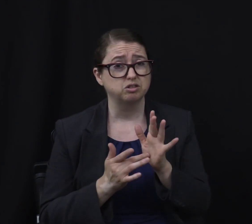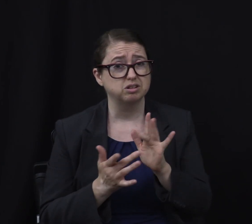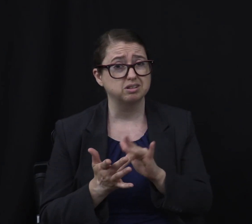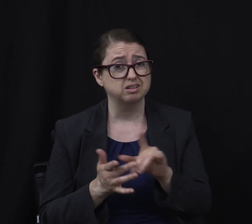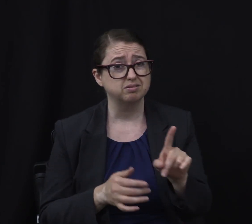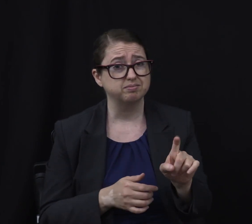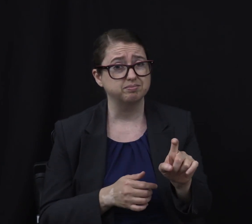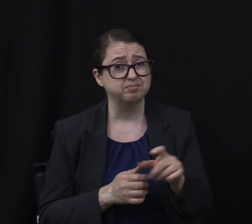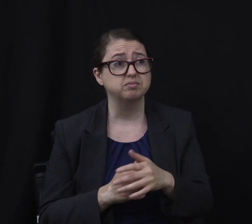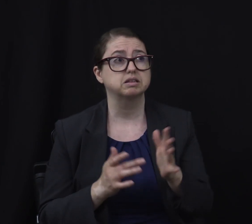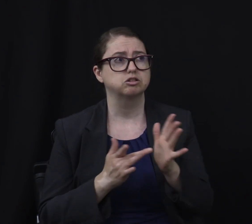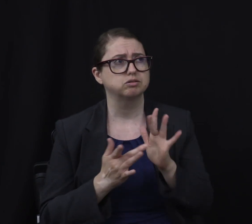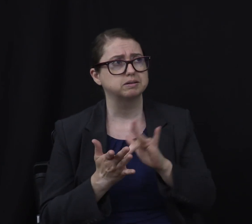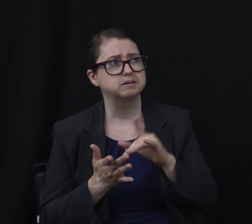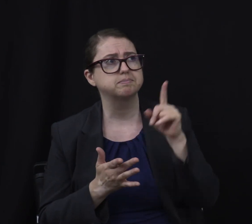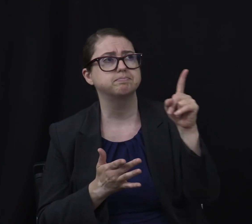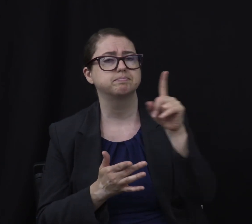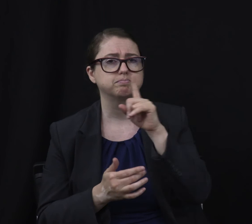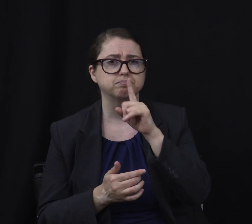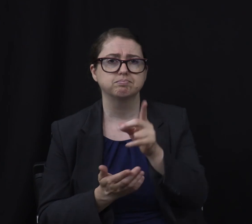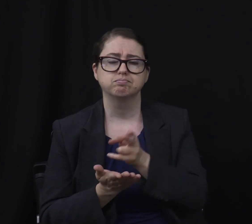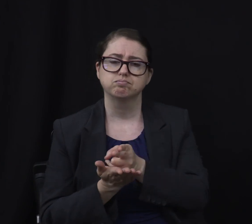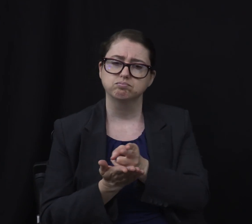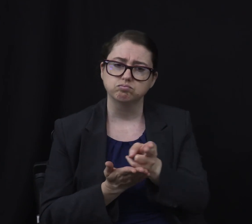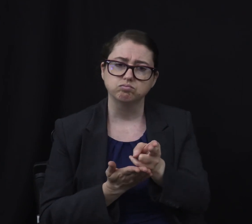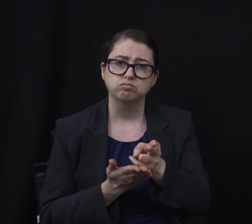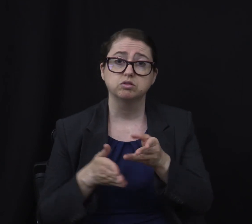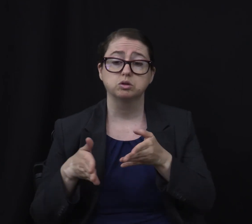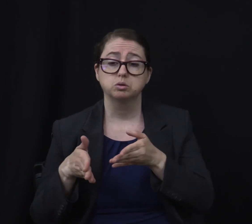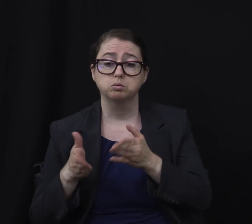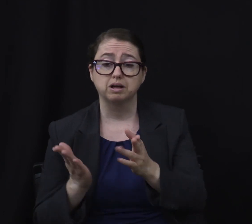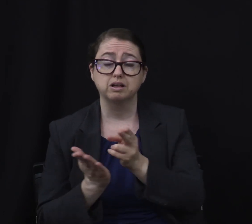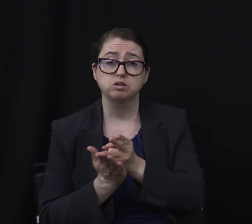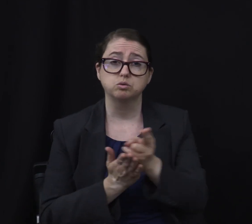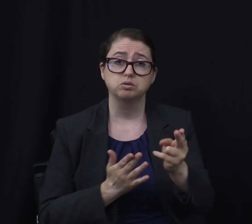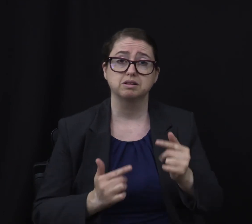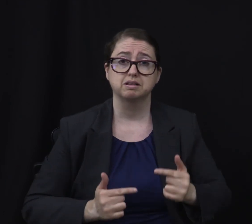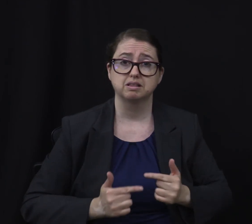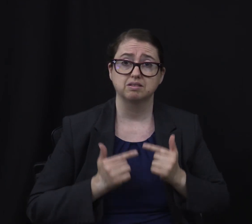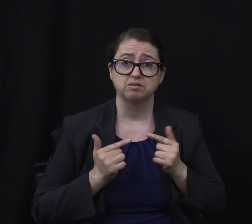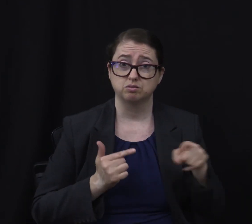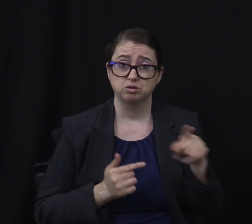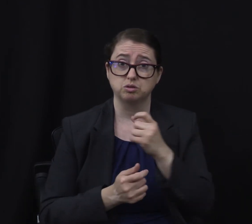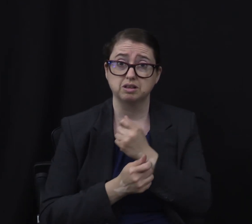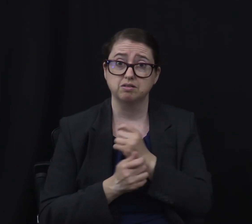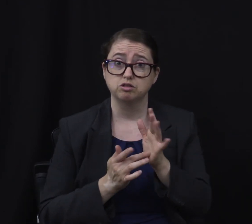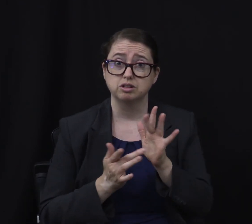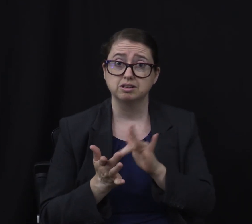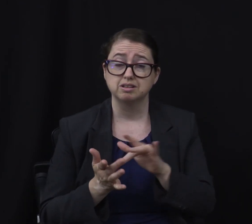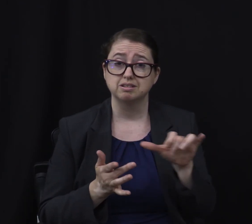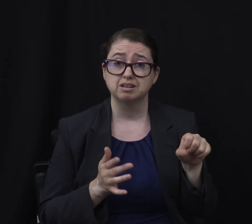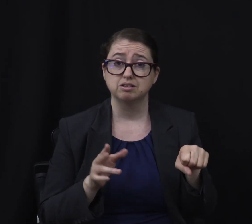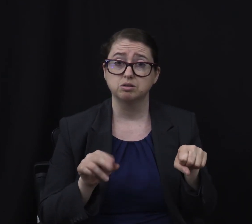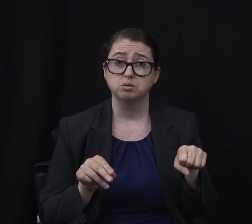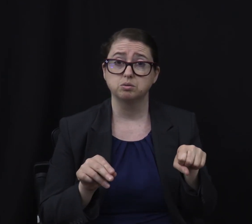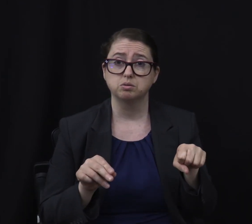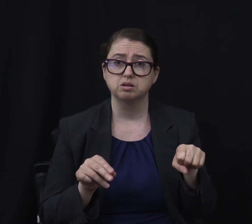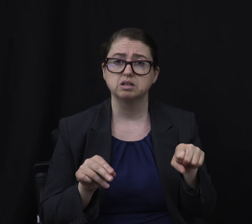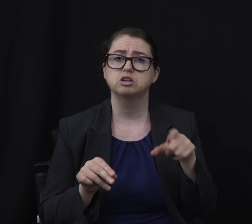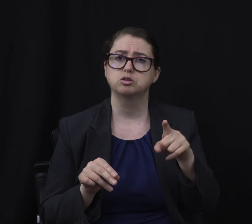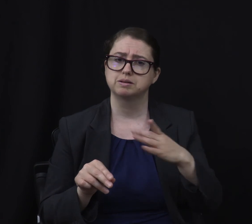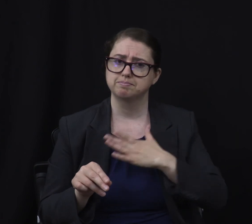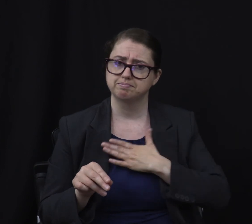truth. The way, the truth, and the life. So do you love Jesus, yes or no? Then you're admitting that you must also love